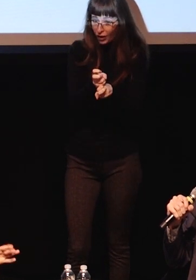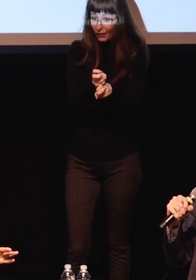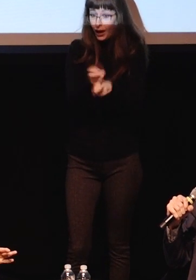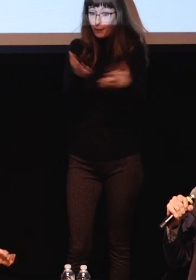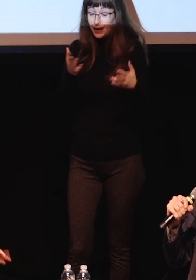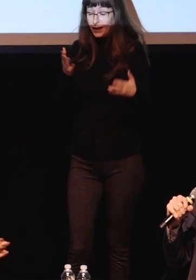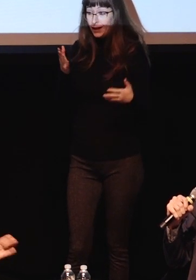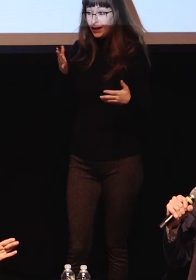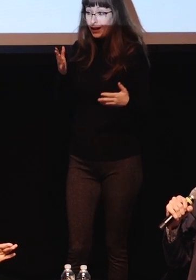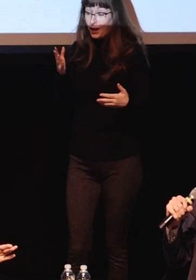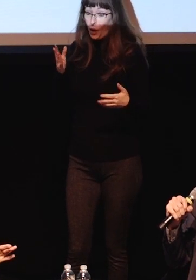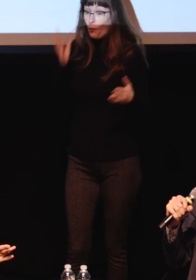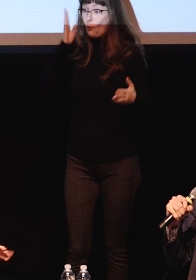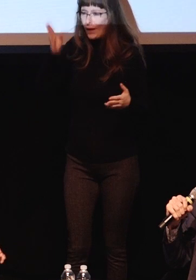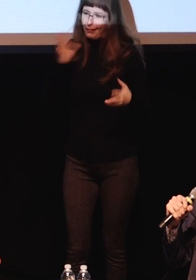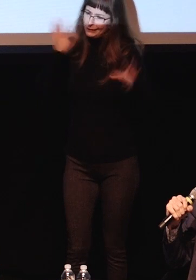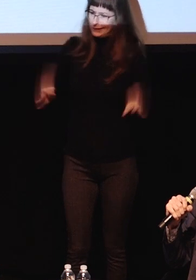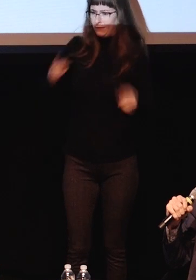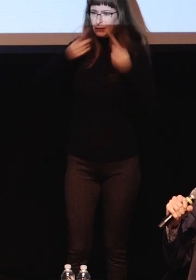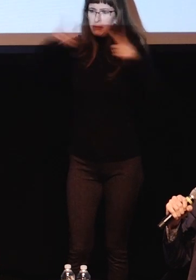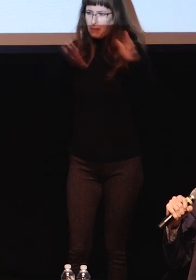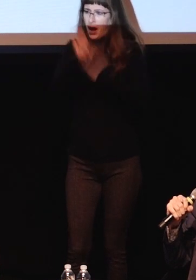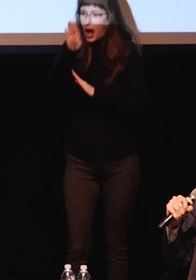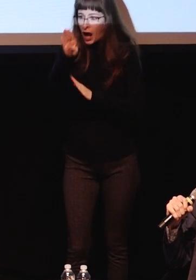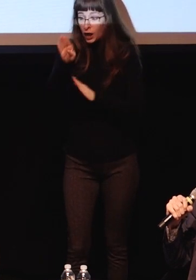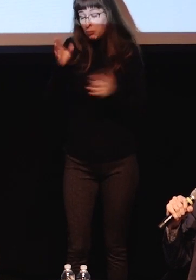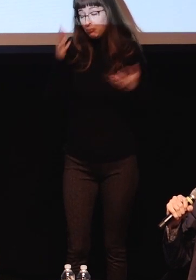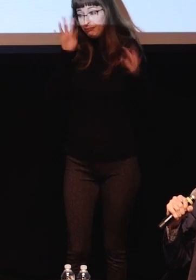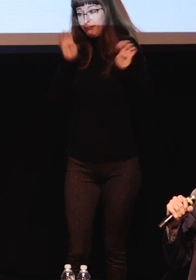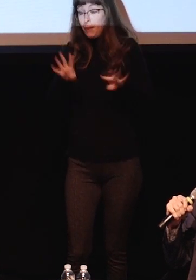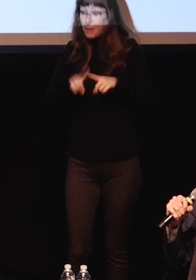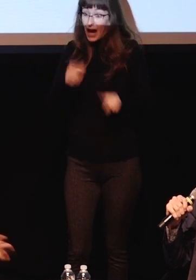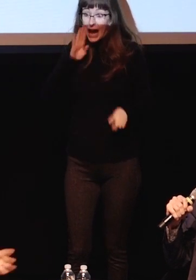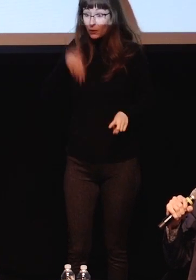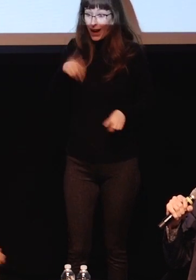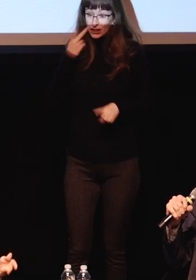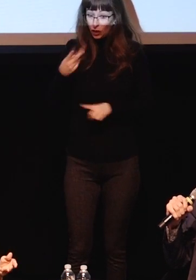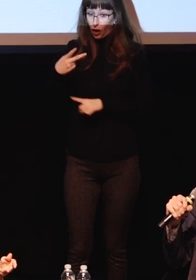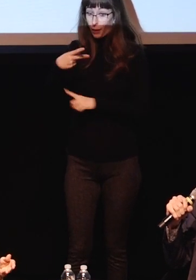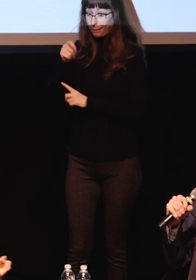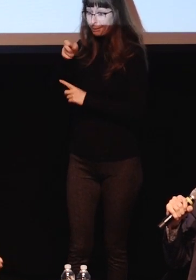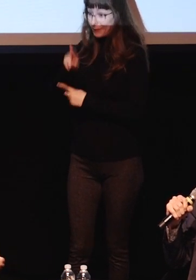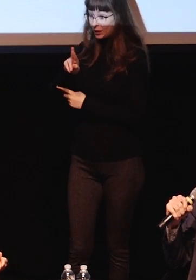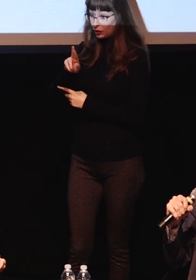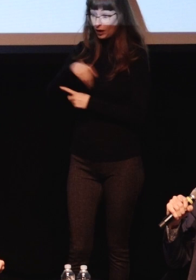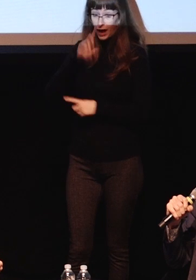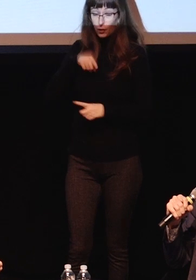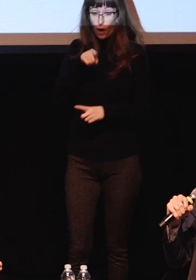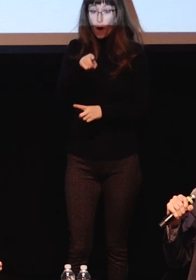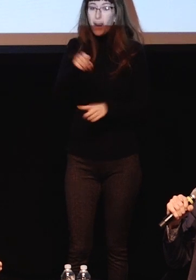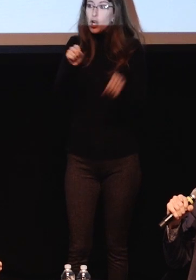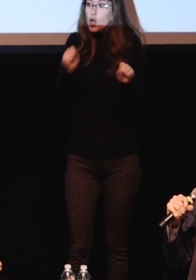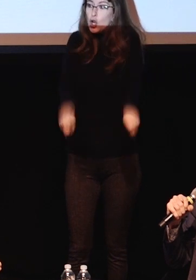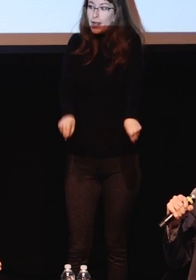would happen. I didn't know if it would happen, but I knew that it could happen because I got to see the extraordinary